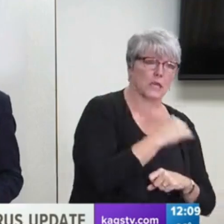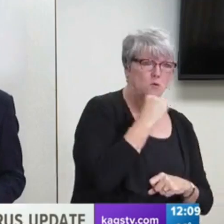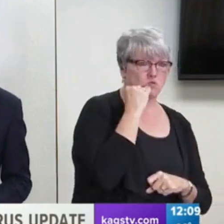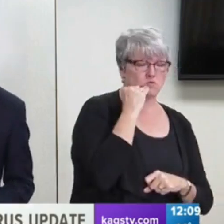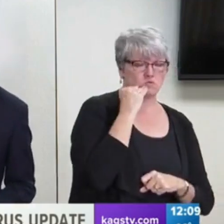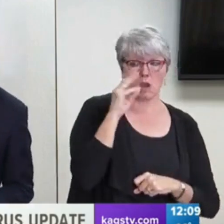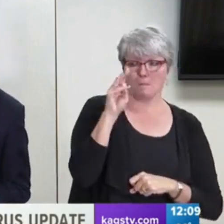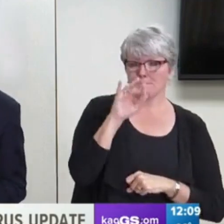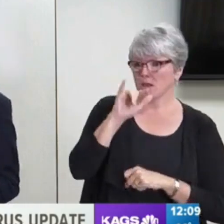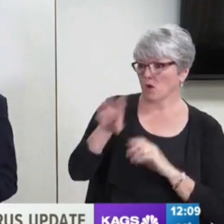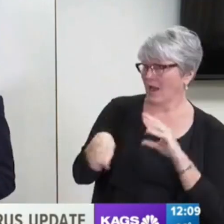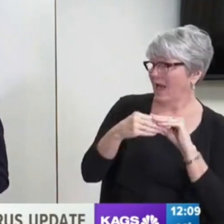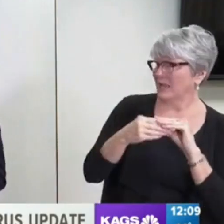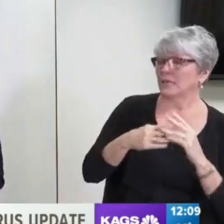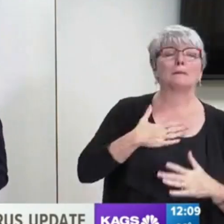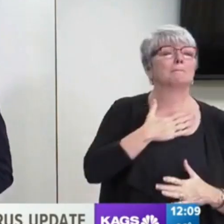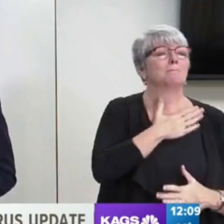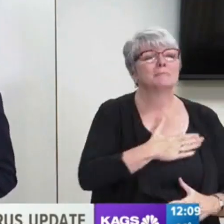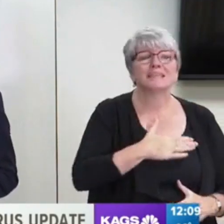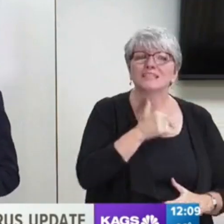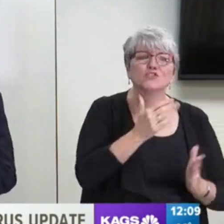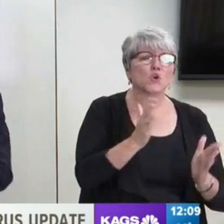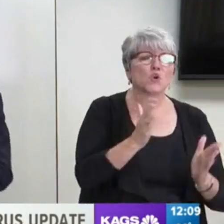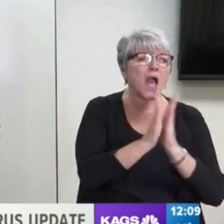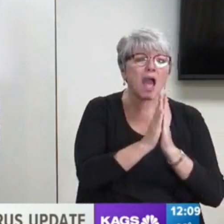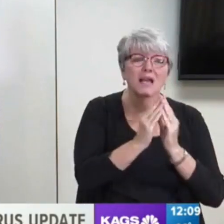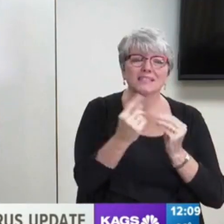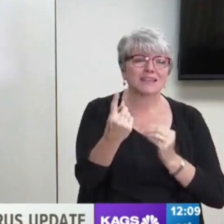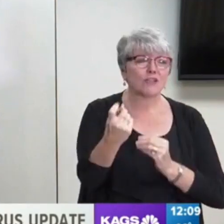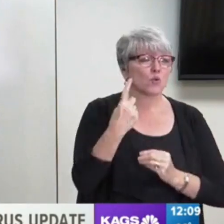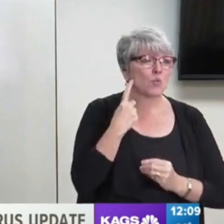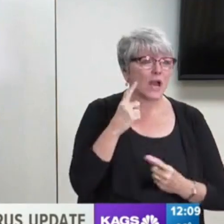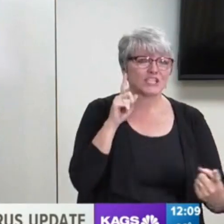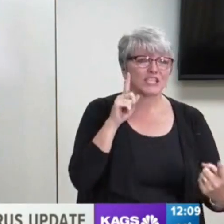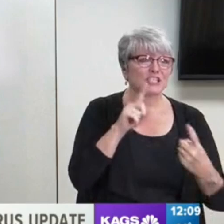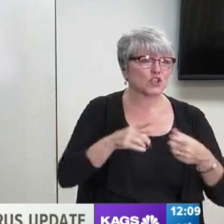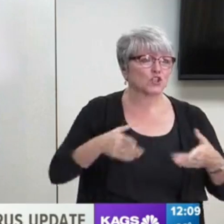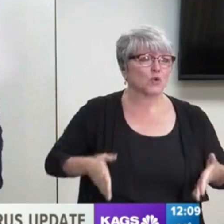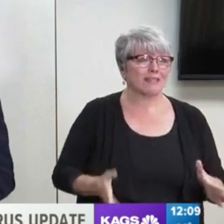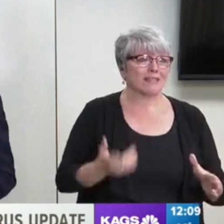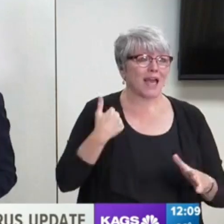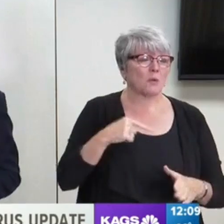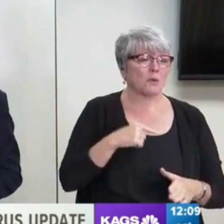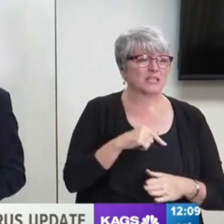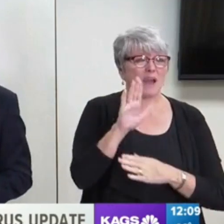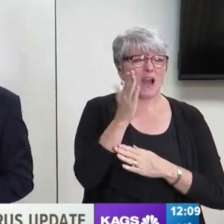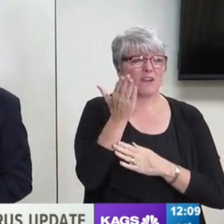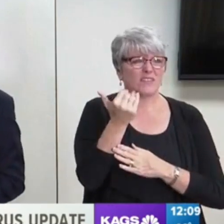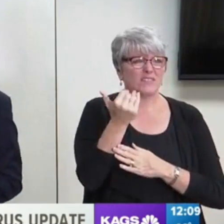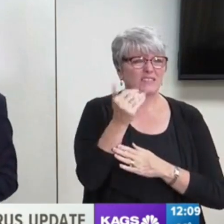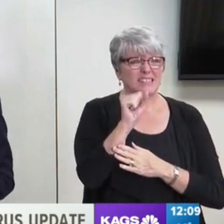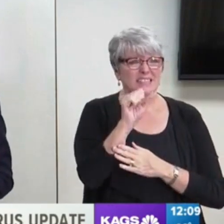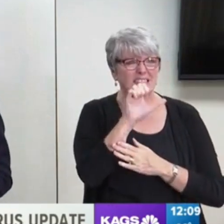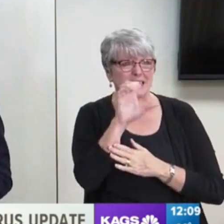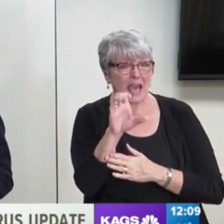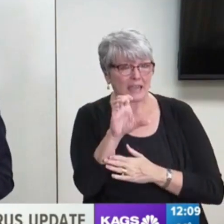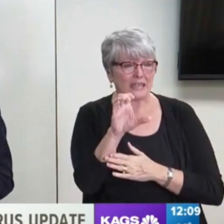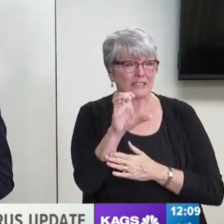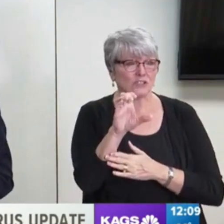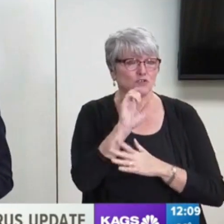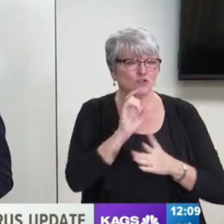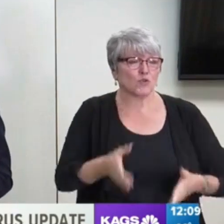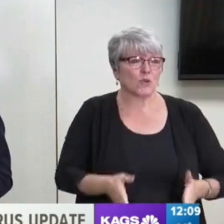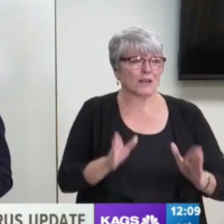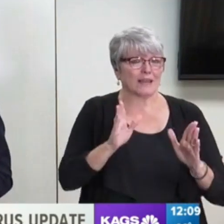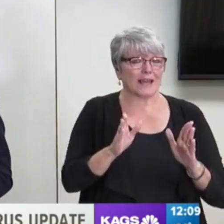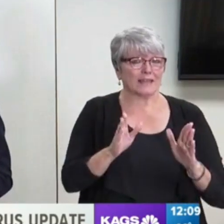add, please, not to ask another question until you allow us about 15, 20 seconds to let